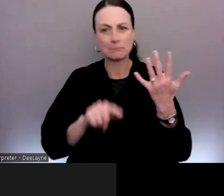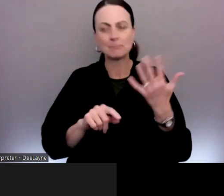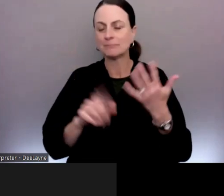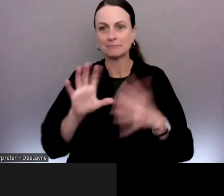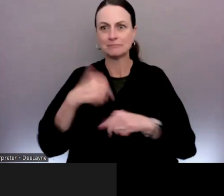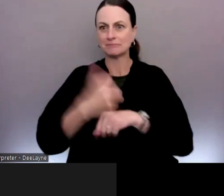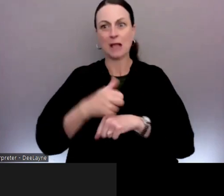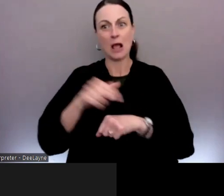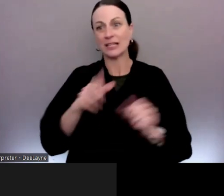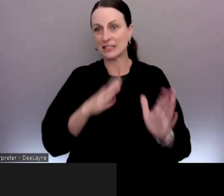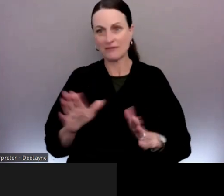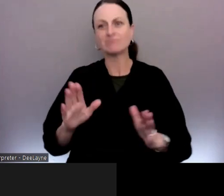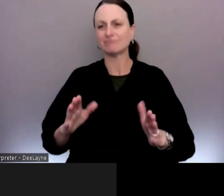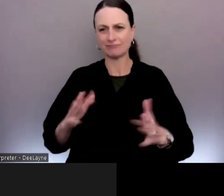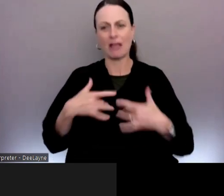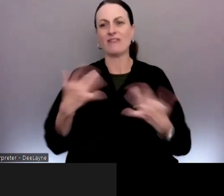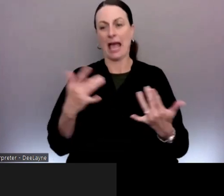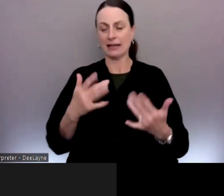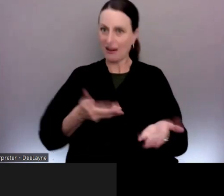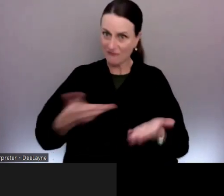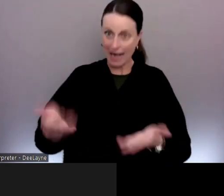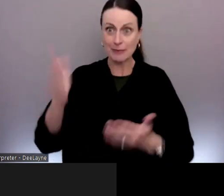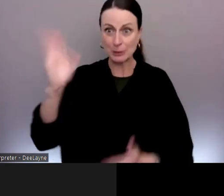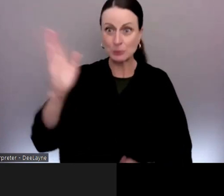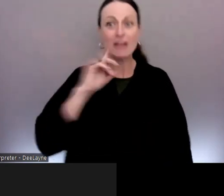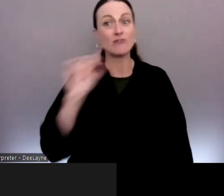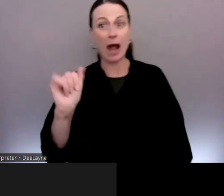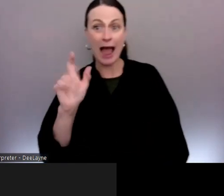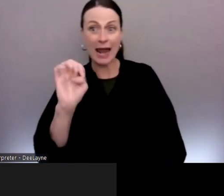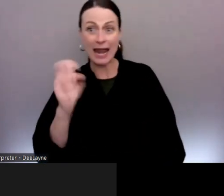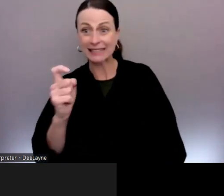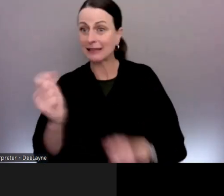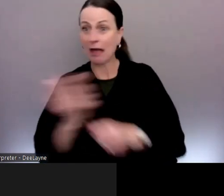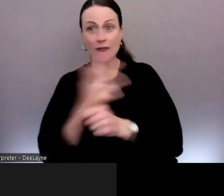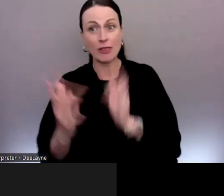to speak, to Alex for holding down all things